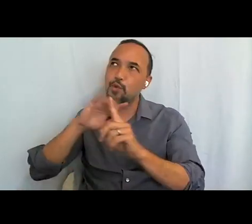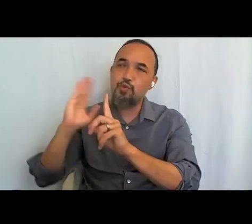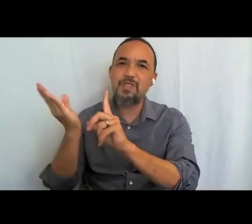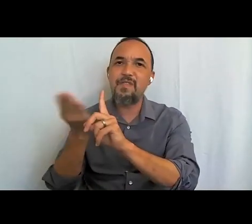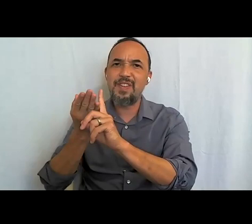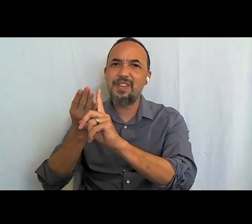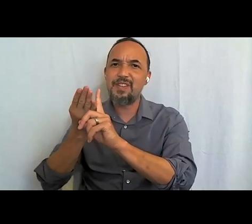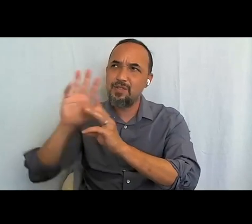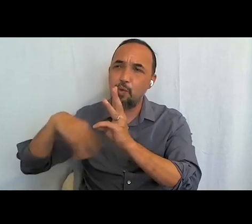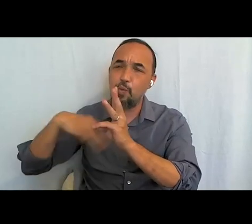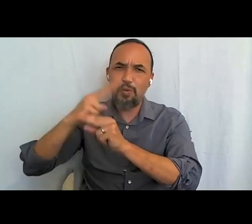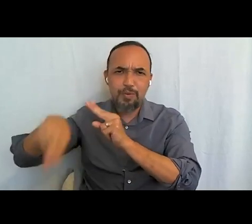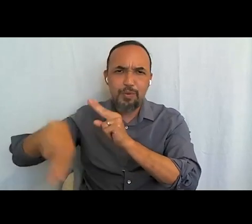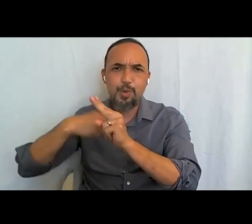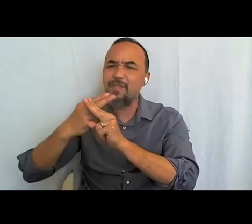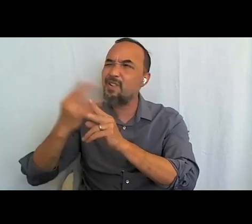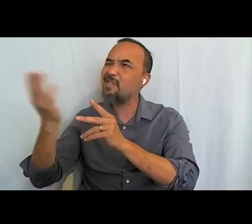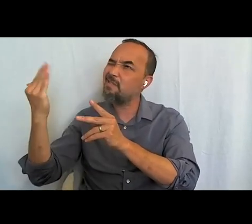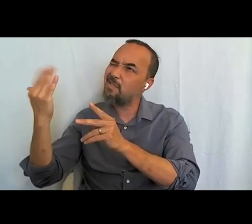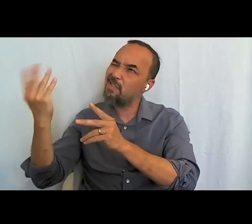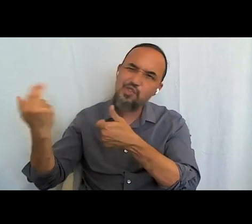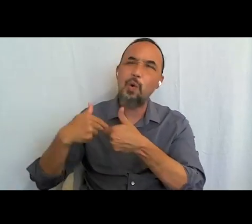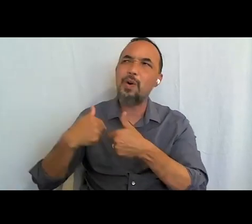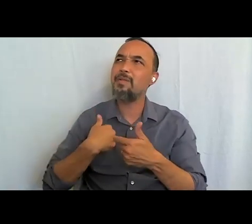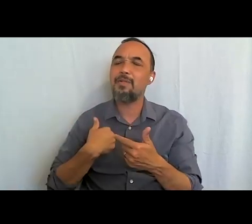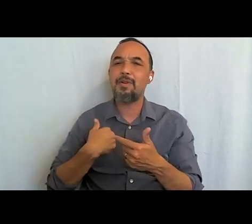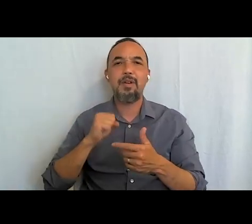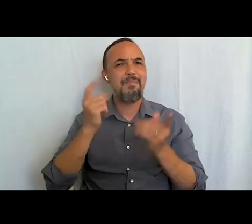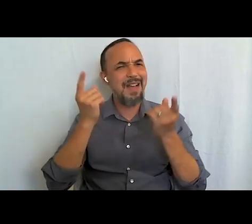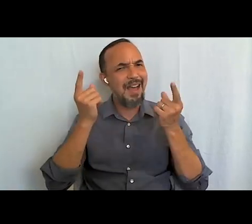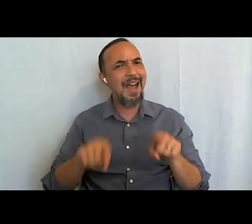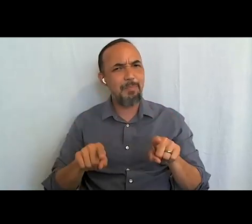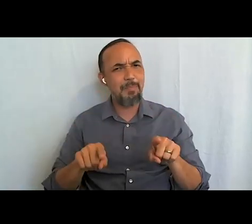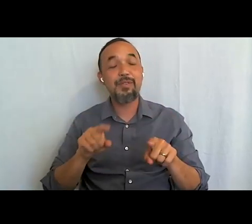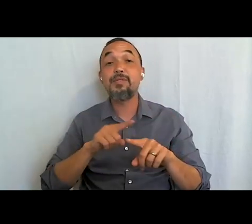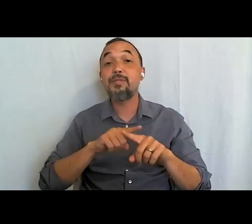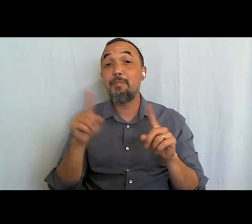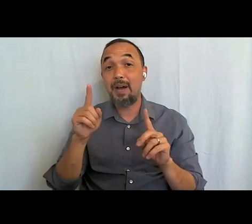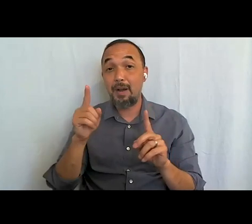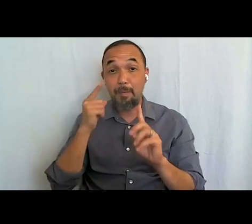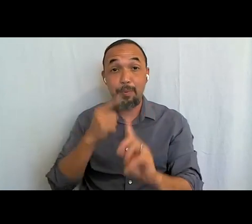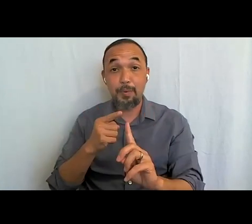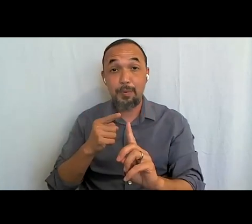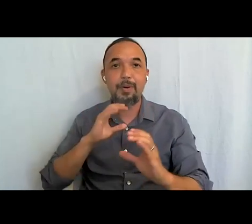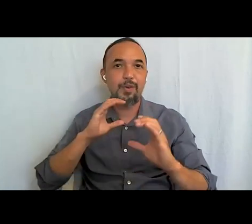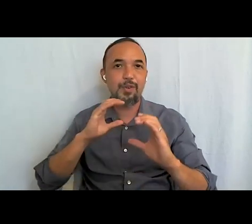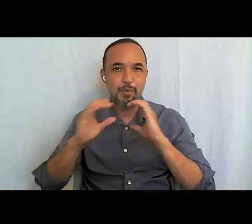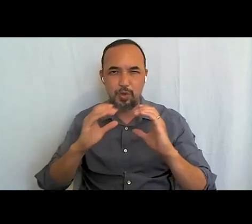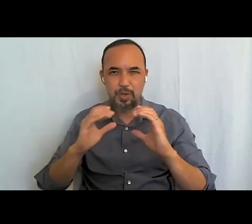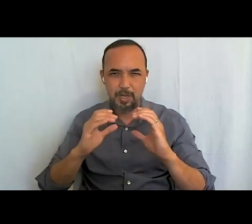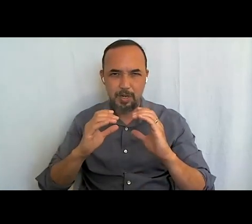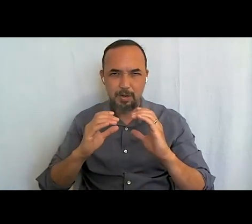So that can happen. Okay. But so communicate through that, you know, go the way out is going through it. Okay.